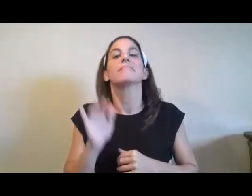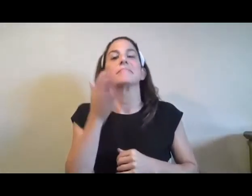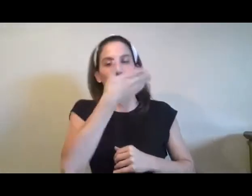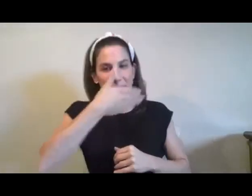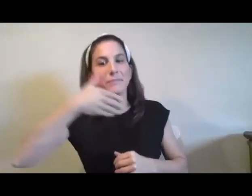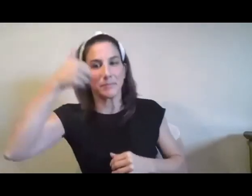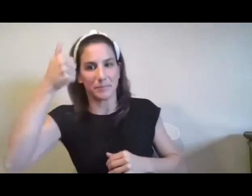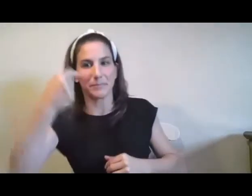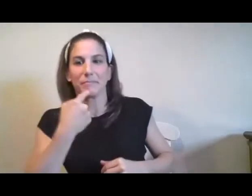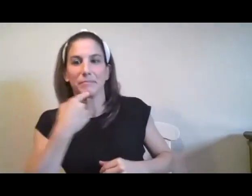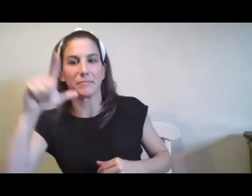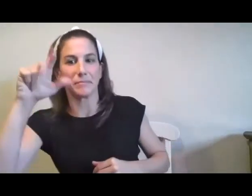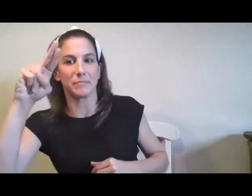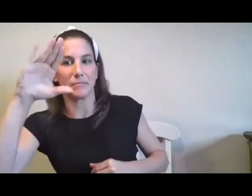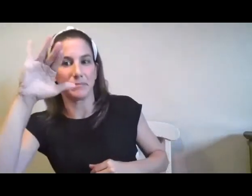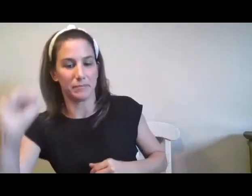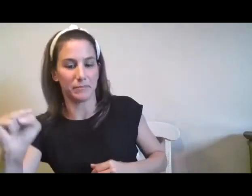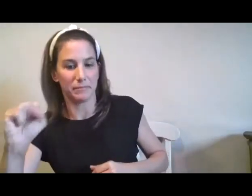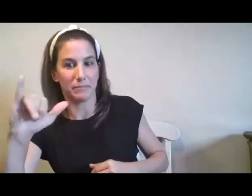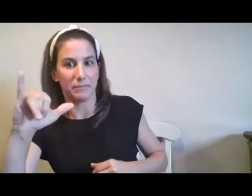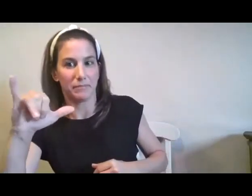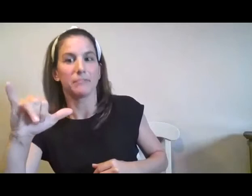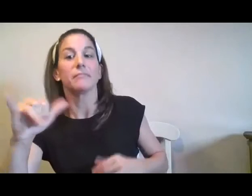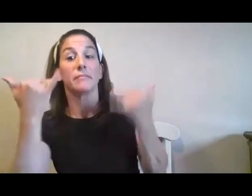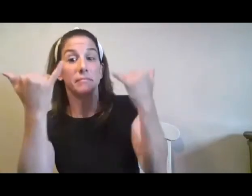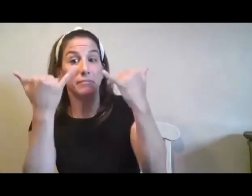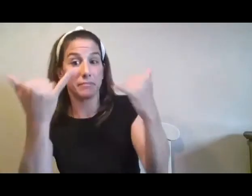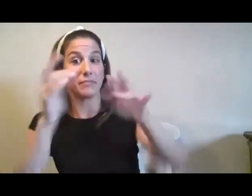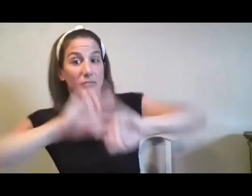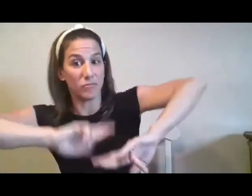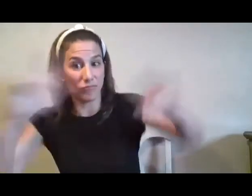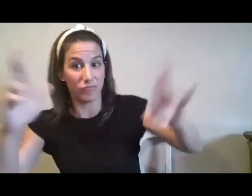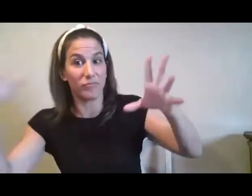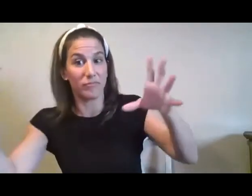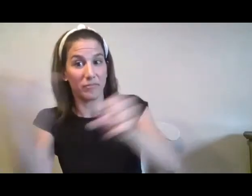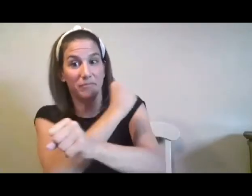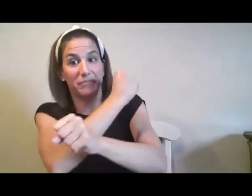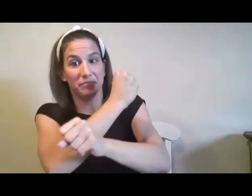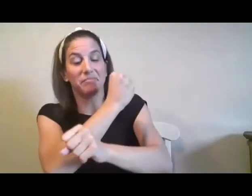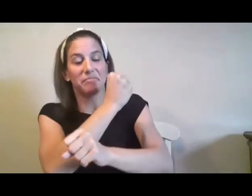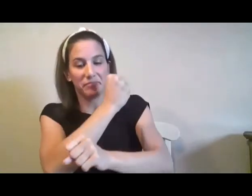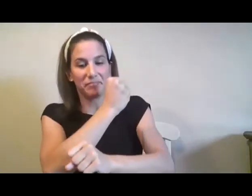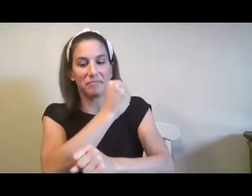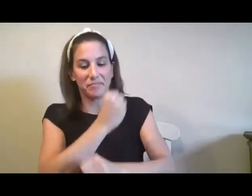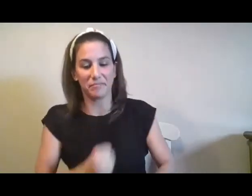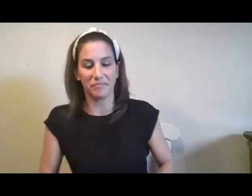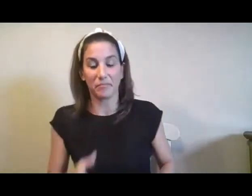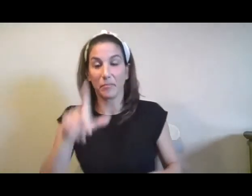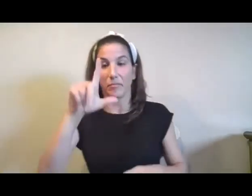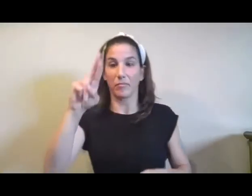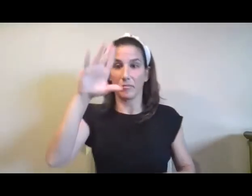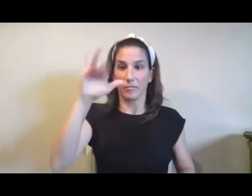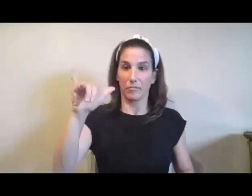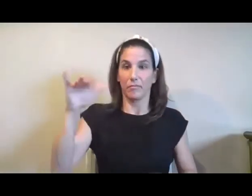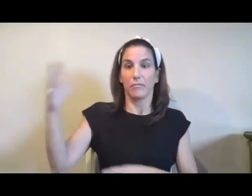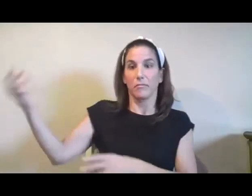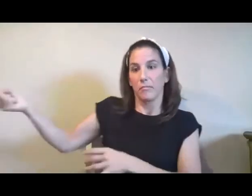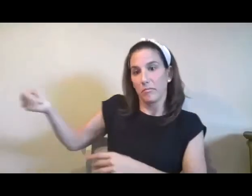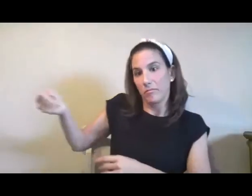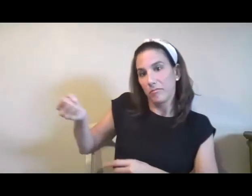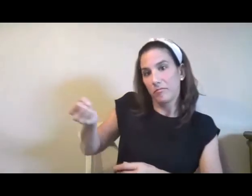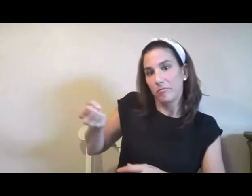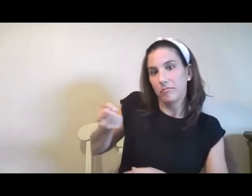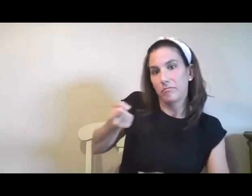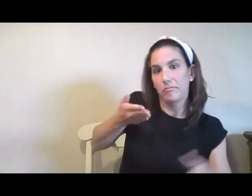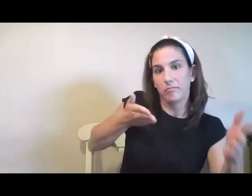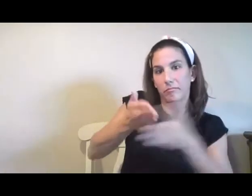"Much better," said Lucy. "Now you're ready to win." Lucy rolled her wagon down the path